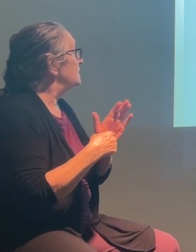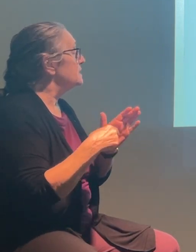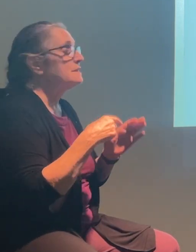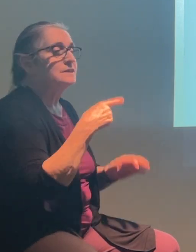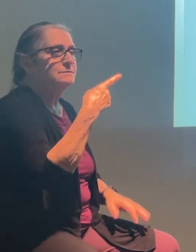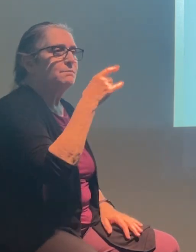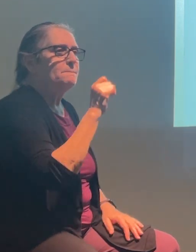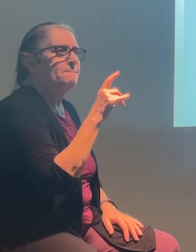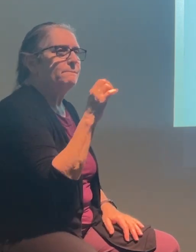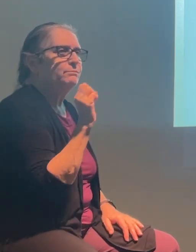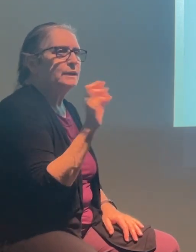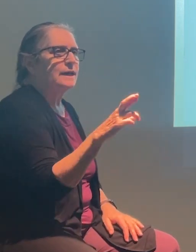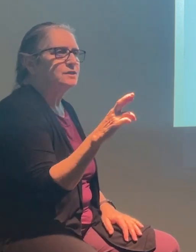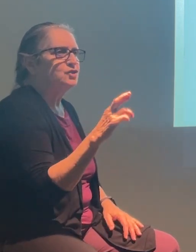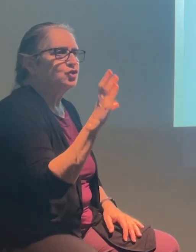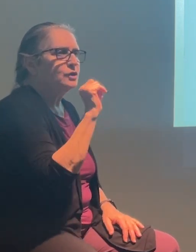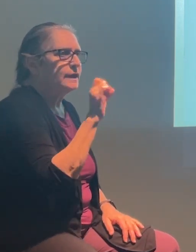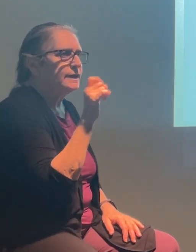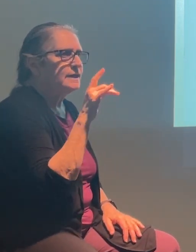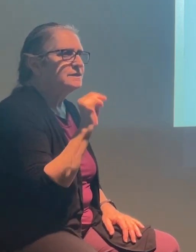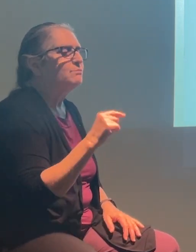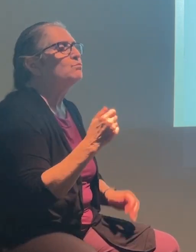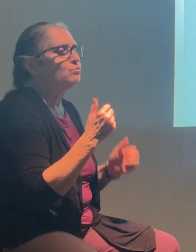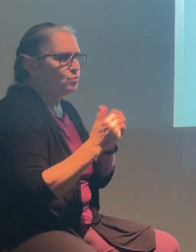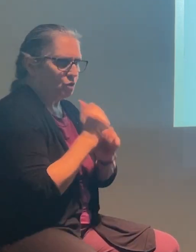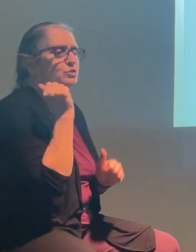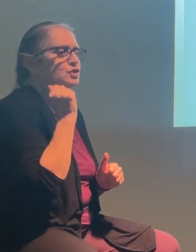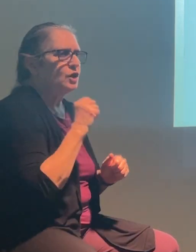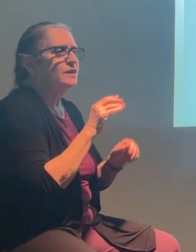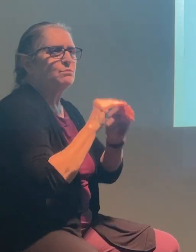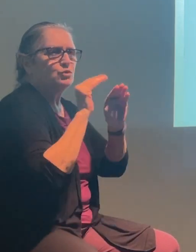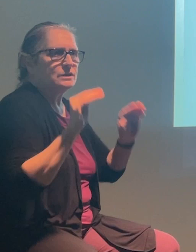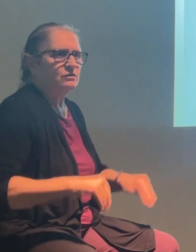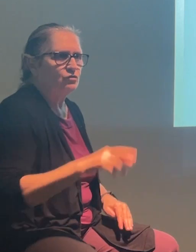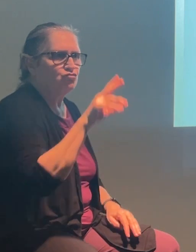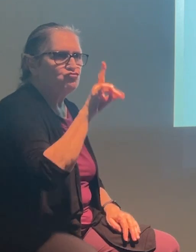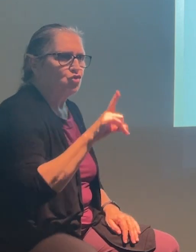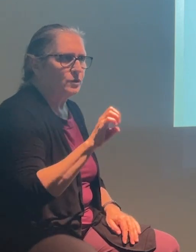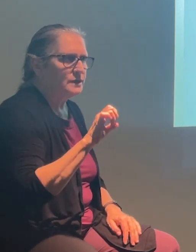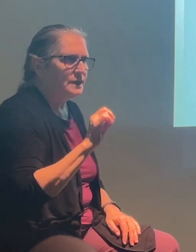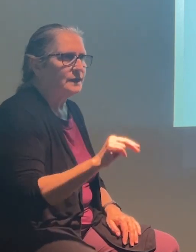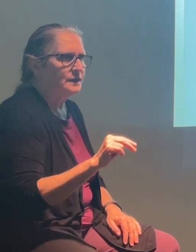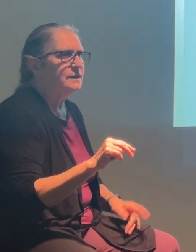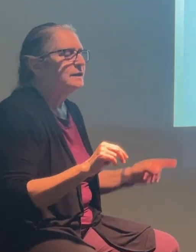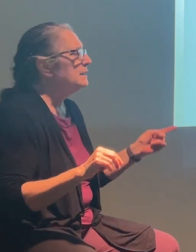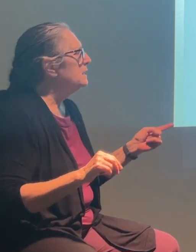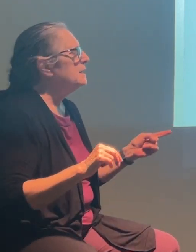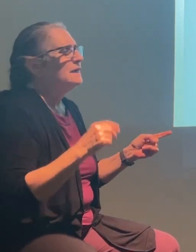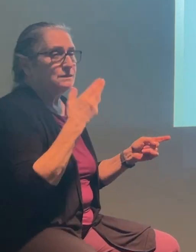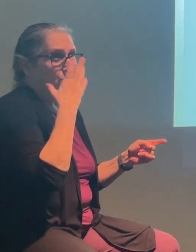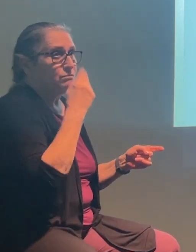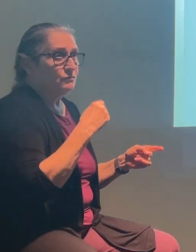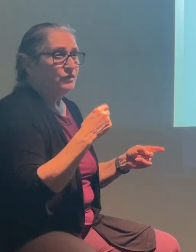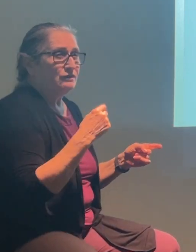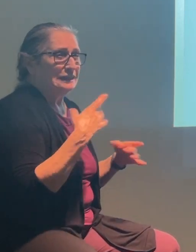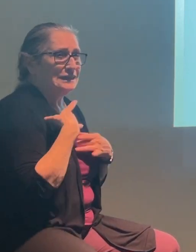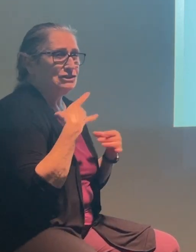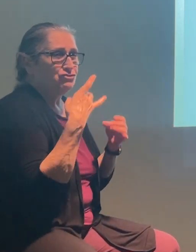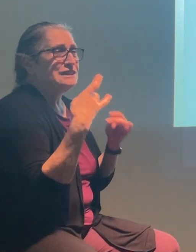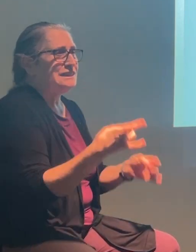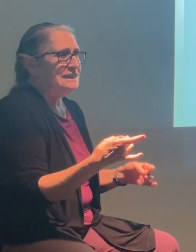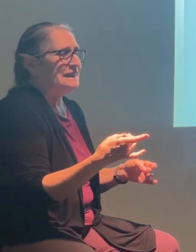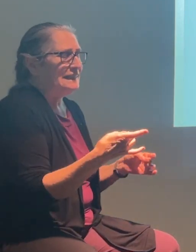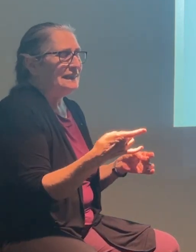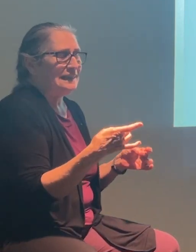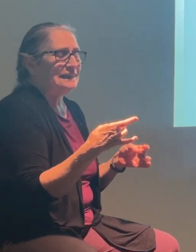of the casts are now at the Muse Rodin. And if you want to go to the Muse Rodin's website, it is very interesting because they break it down